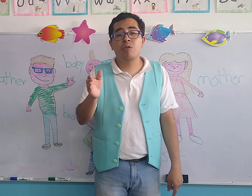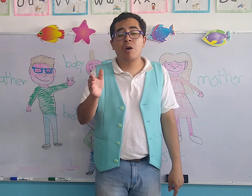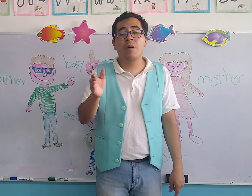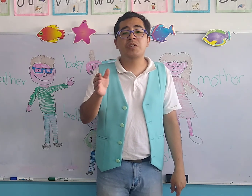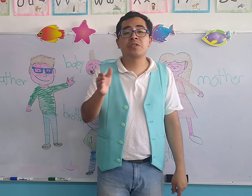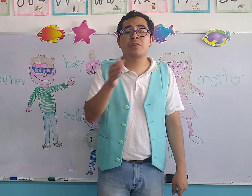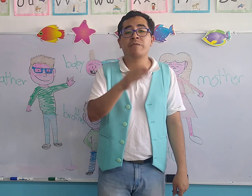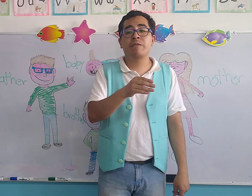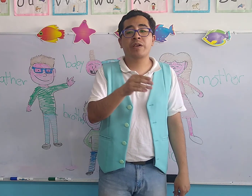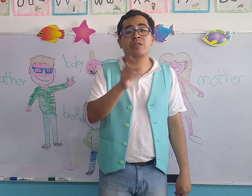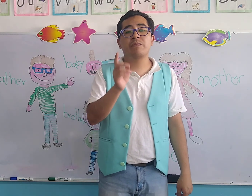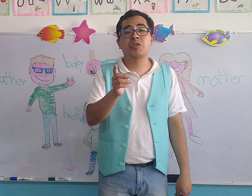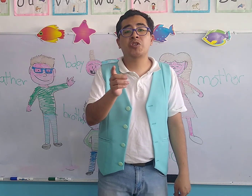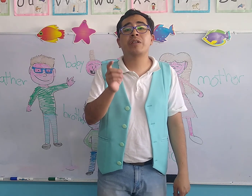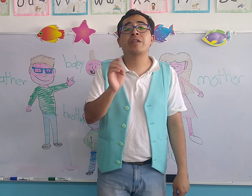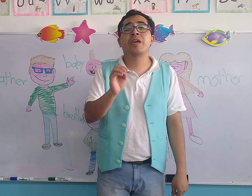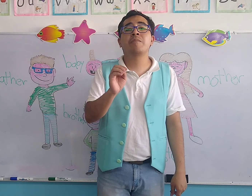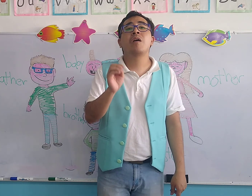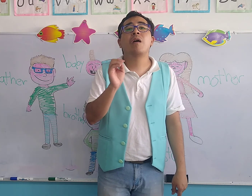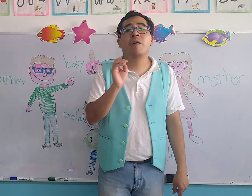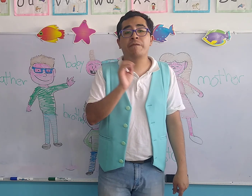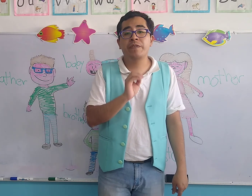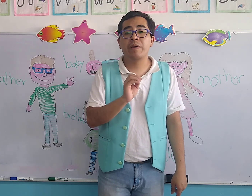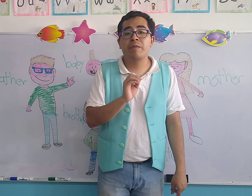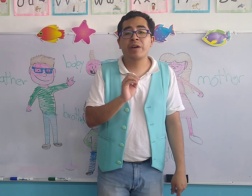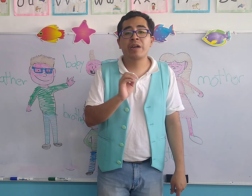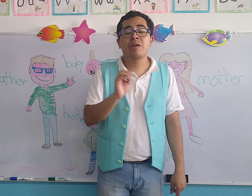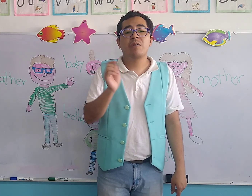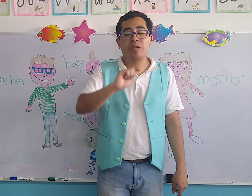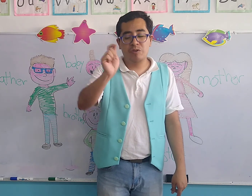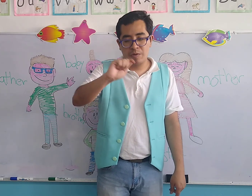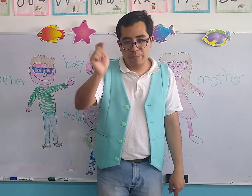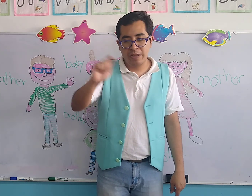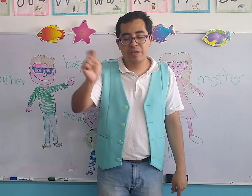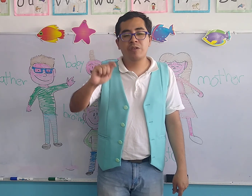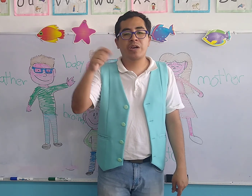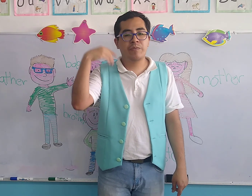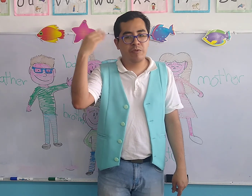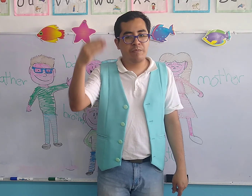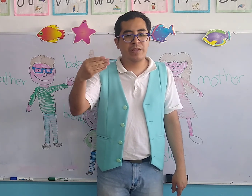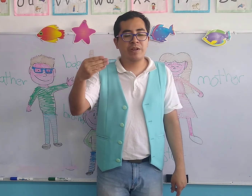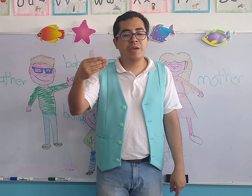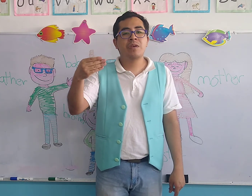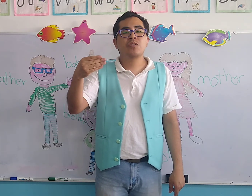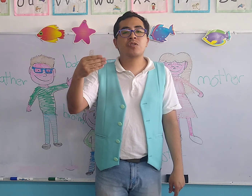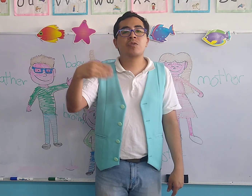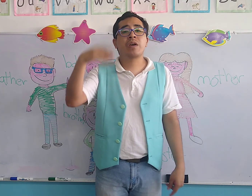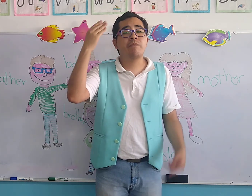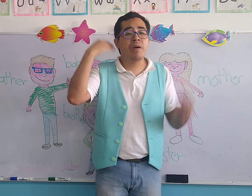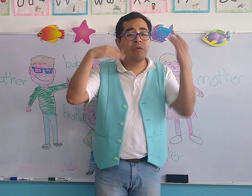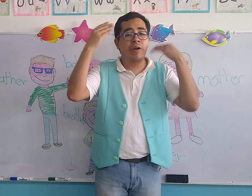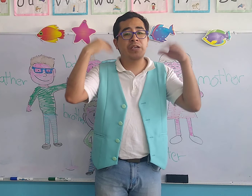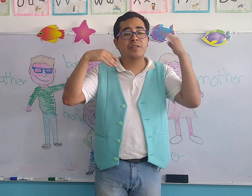your objects, don't forget to mention the name of them, okay? While you're painting, you have to repeat the name so you can memorize